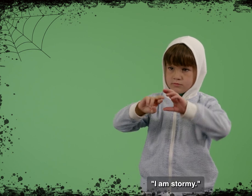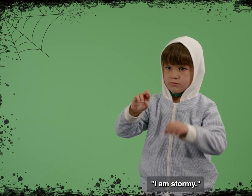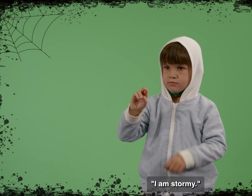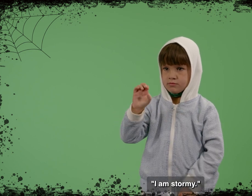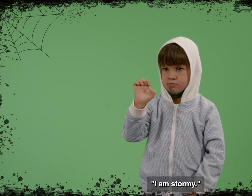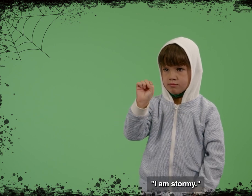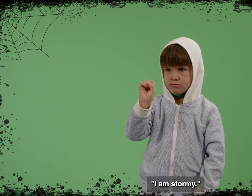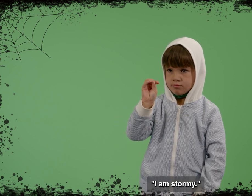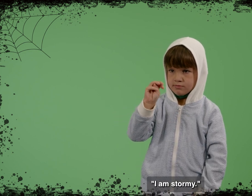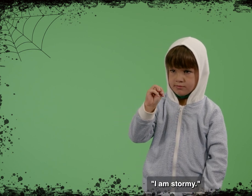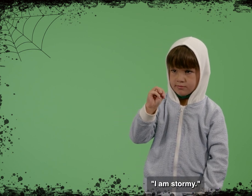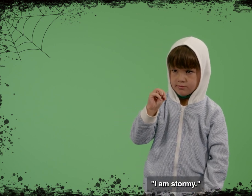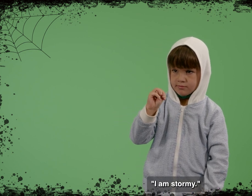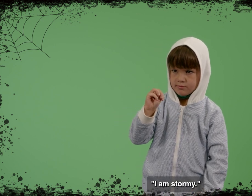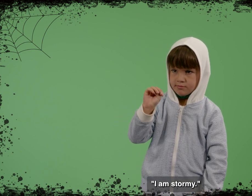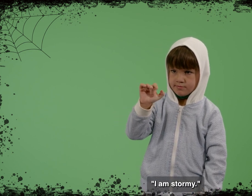I am stormy.